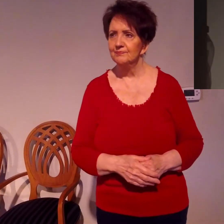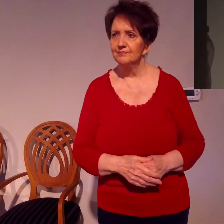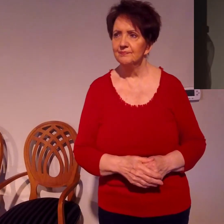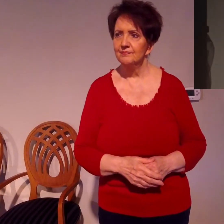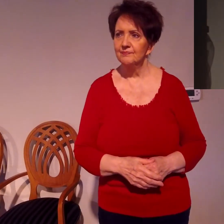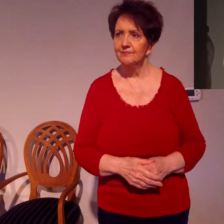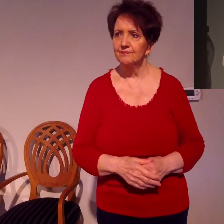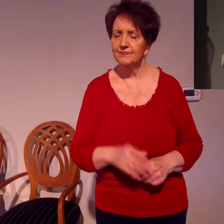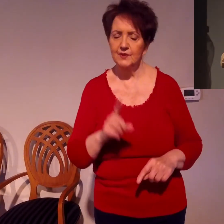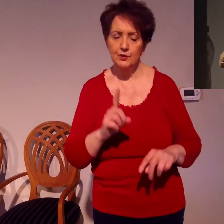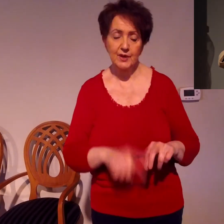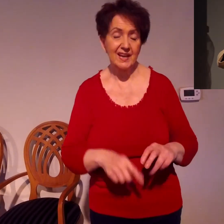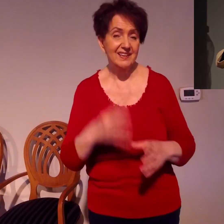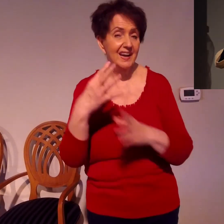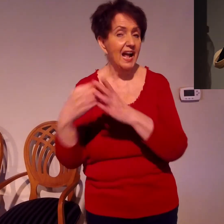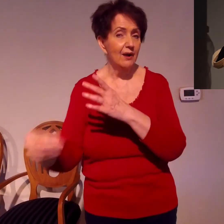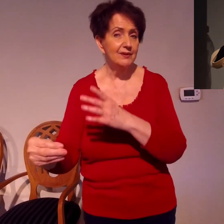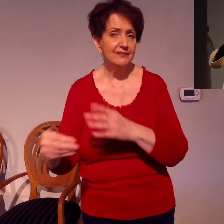You can't get out of it.